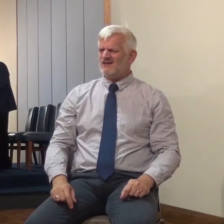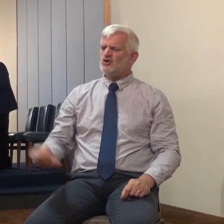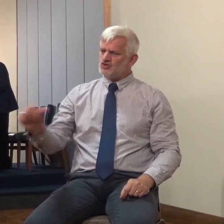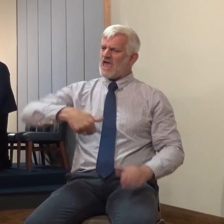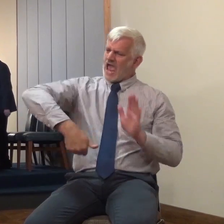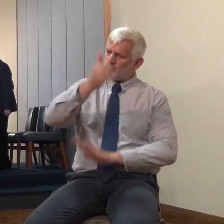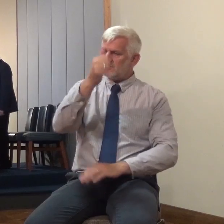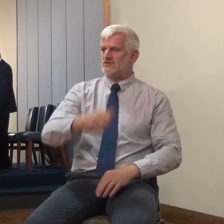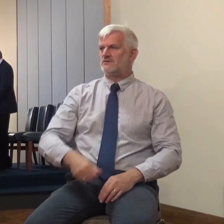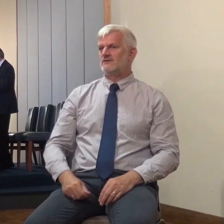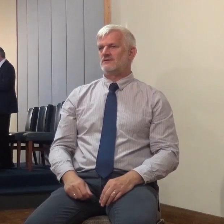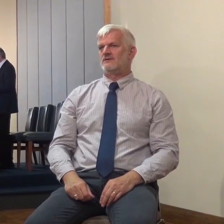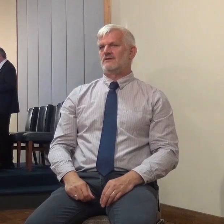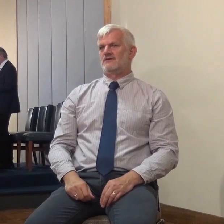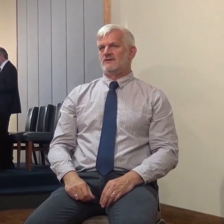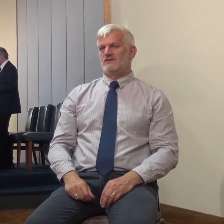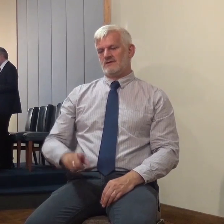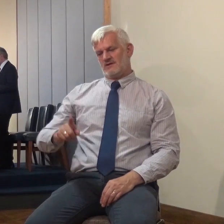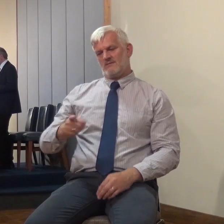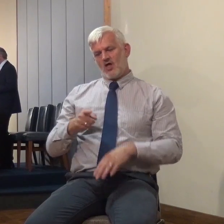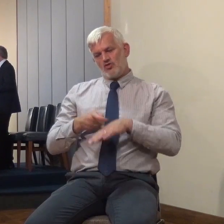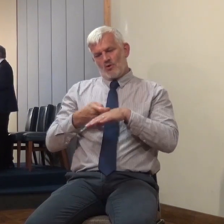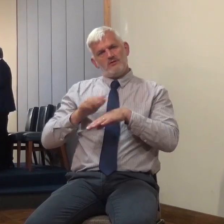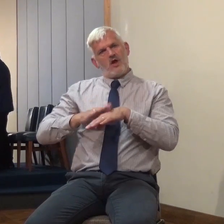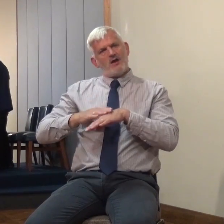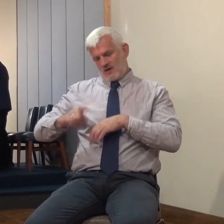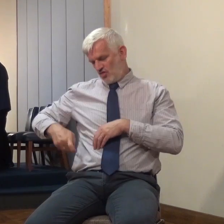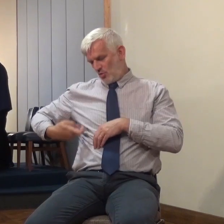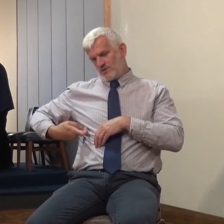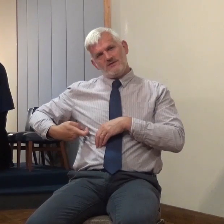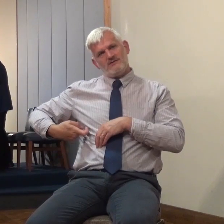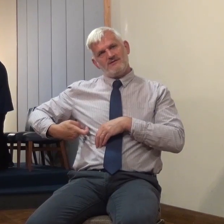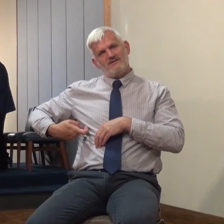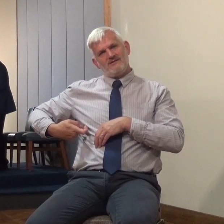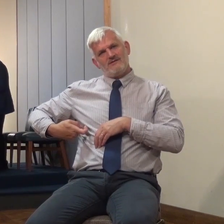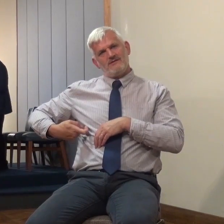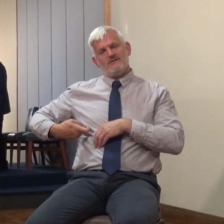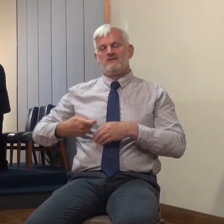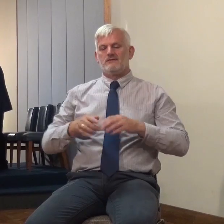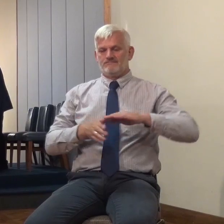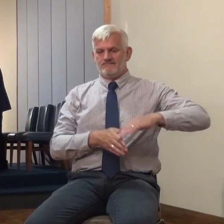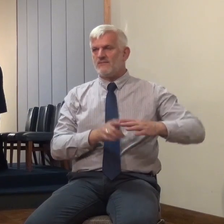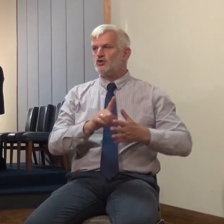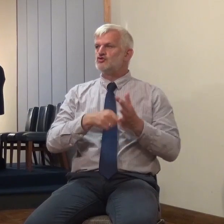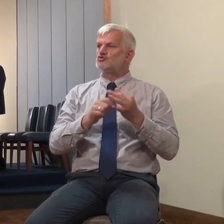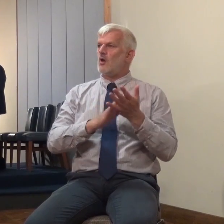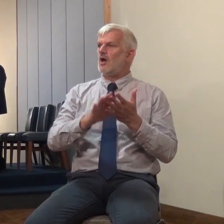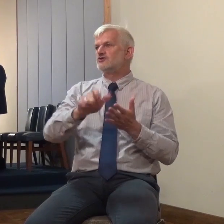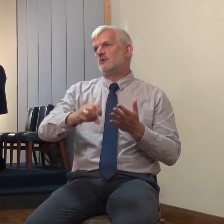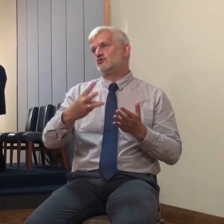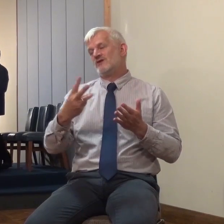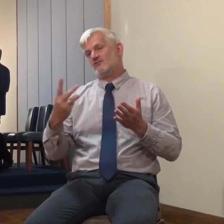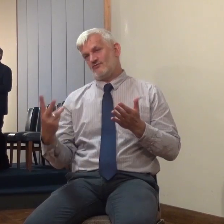would become the thorns in their side. And we can turn in Joshua chapter 23, verses 11 to